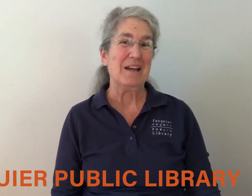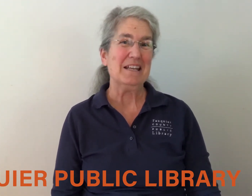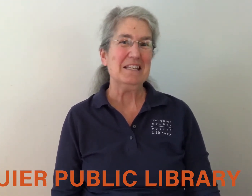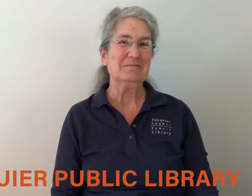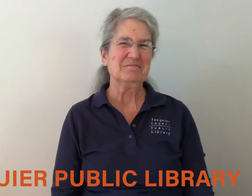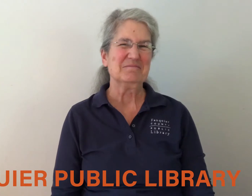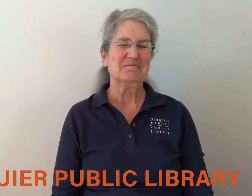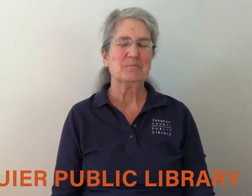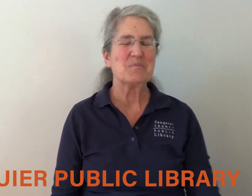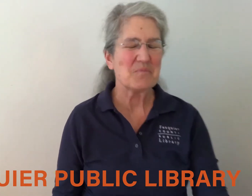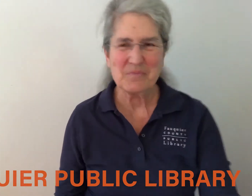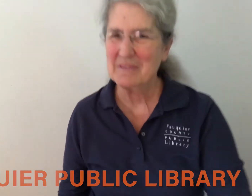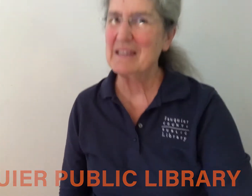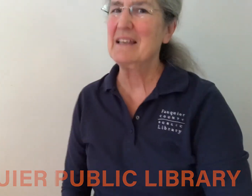ready?